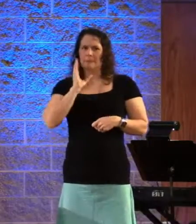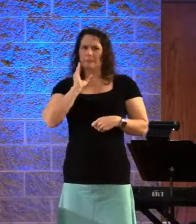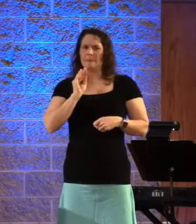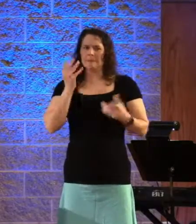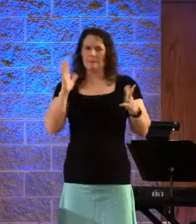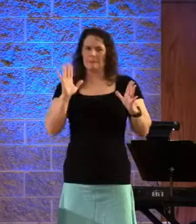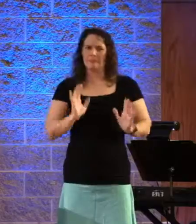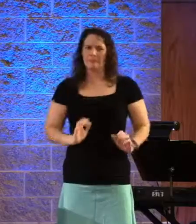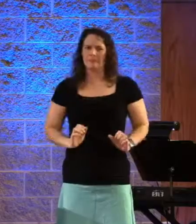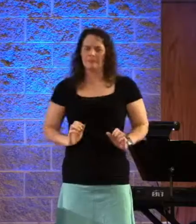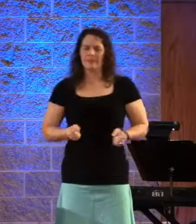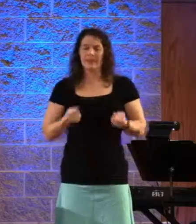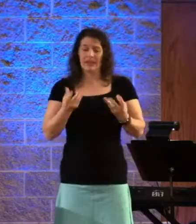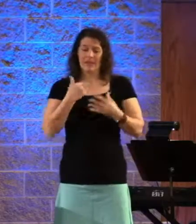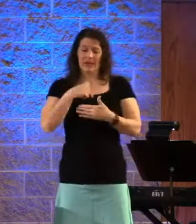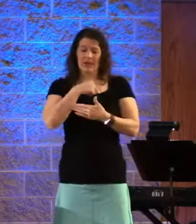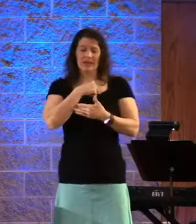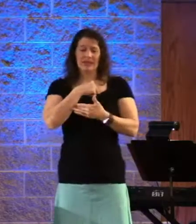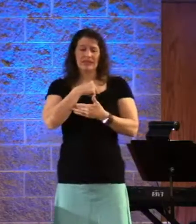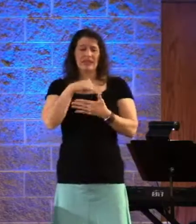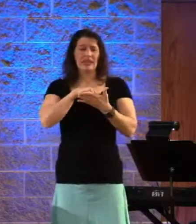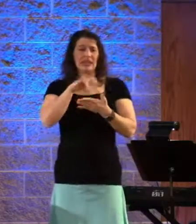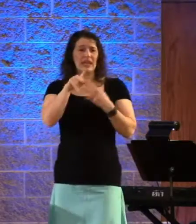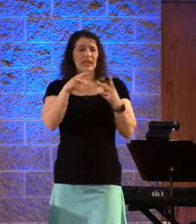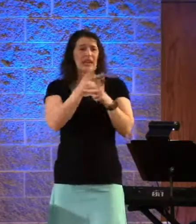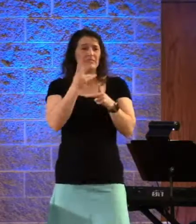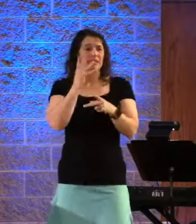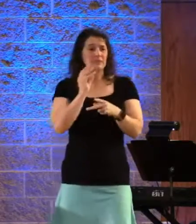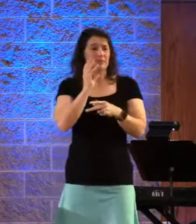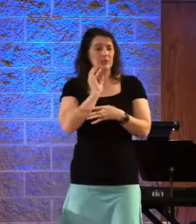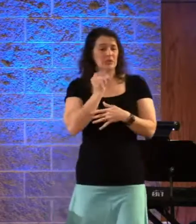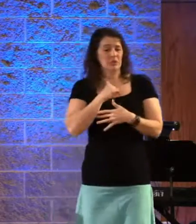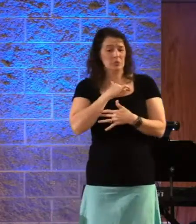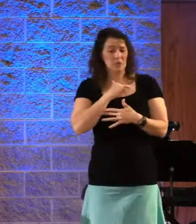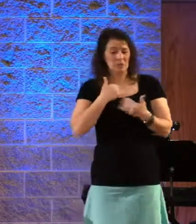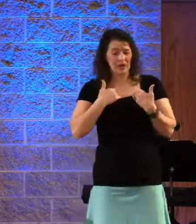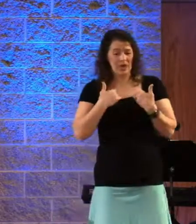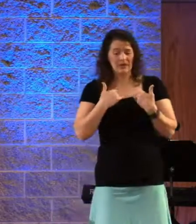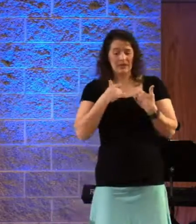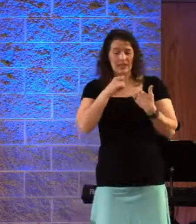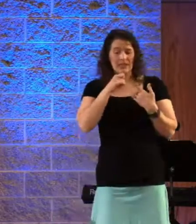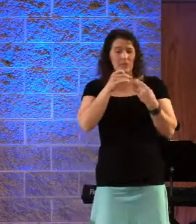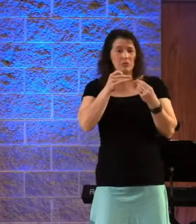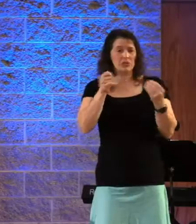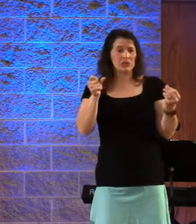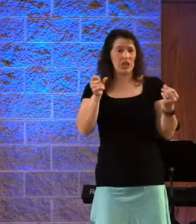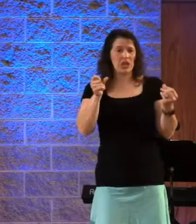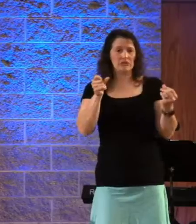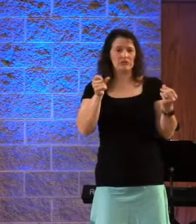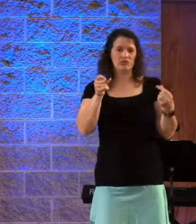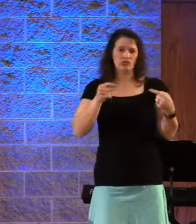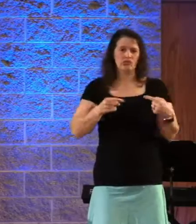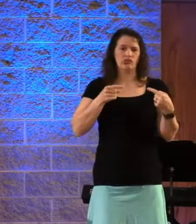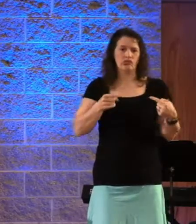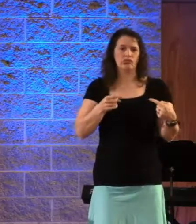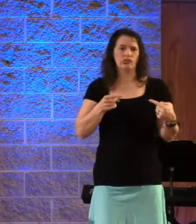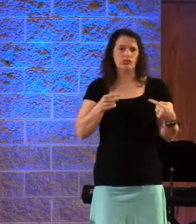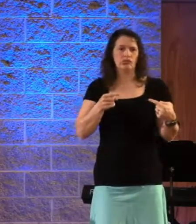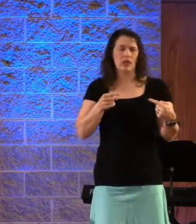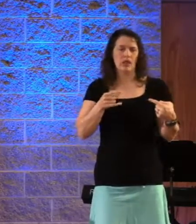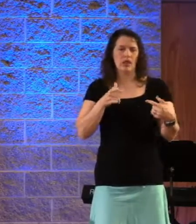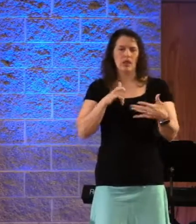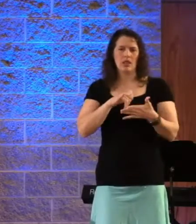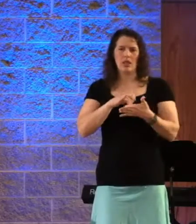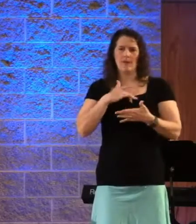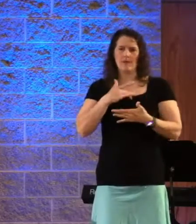there have been those kinds of experiences where we've had unresolved tension. And those tensions are sky high,